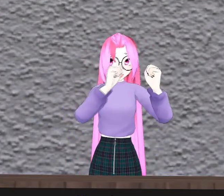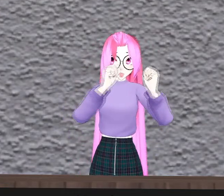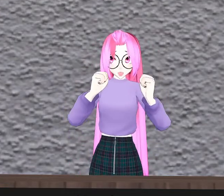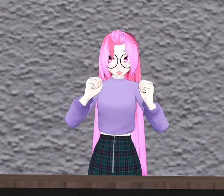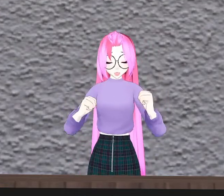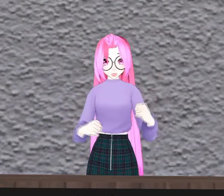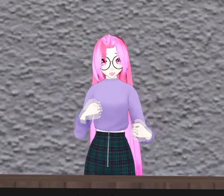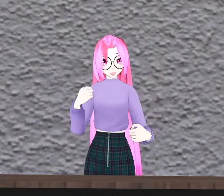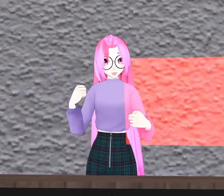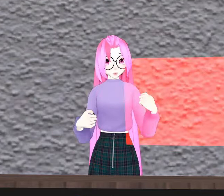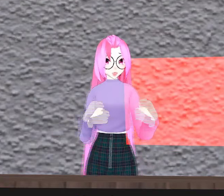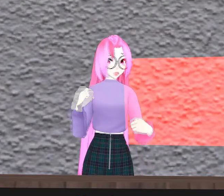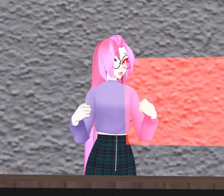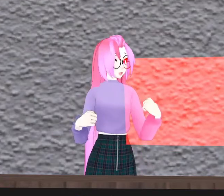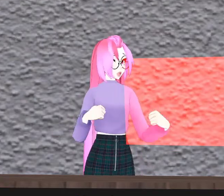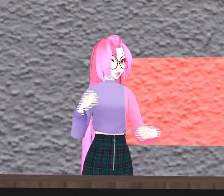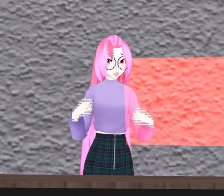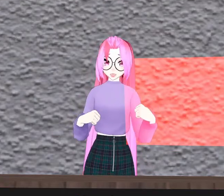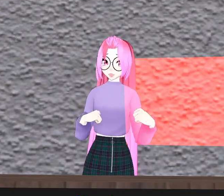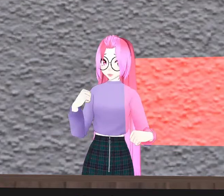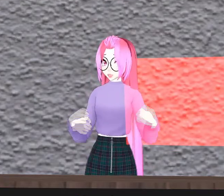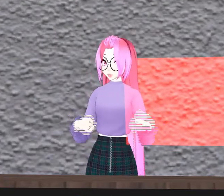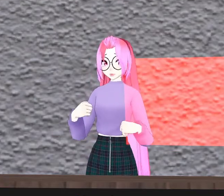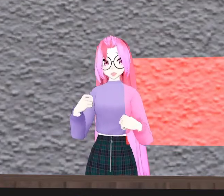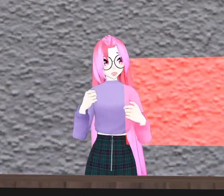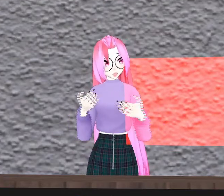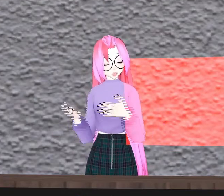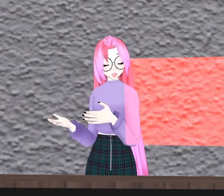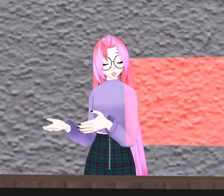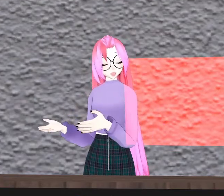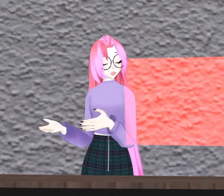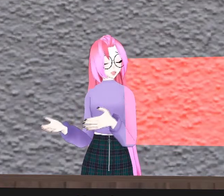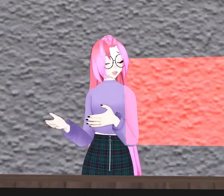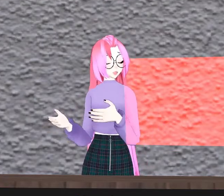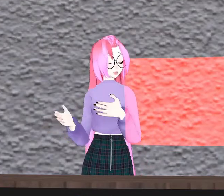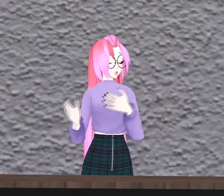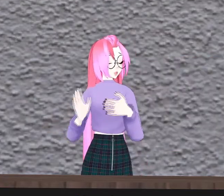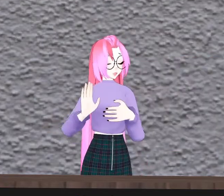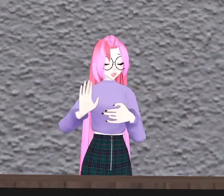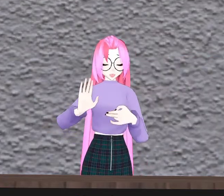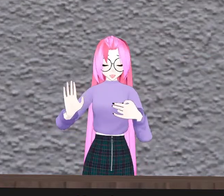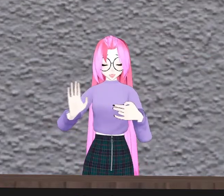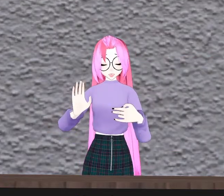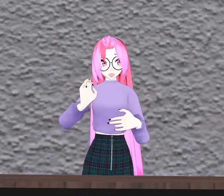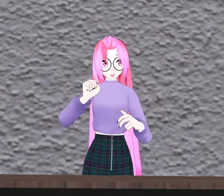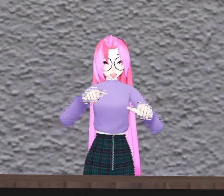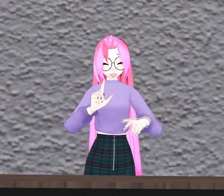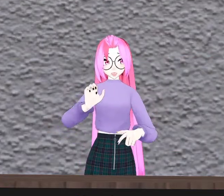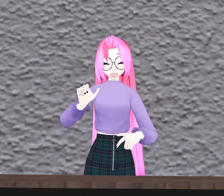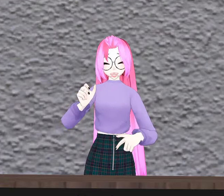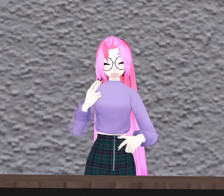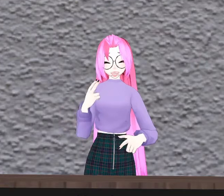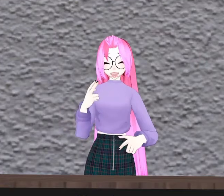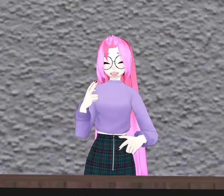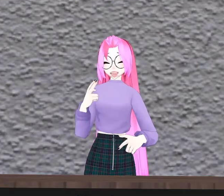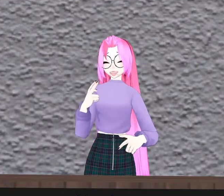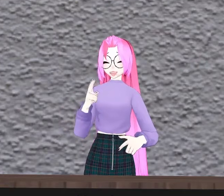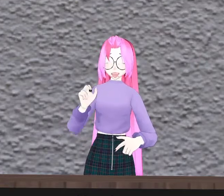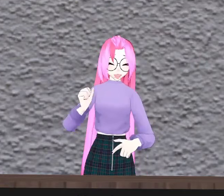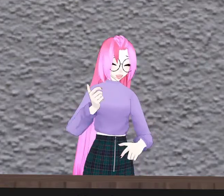O hands, excited. And that would now be what represents Omar. And all